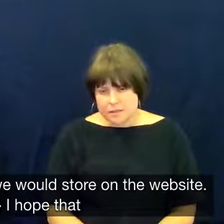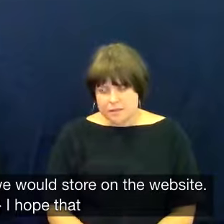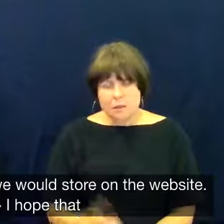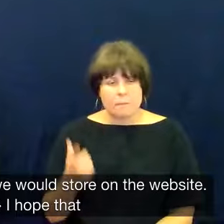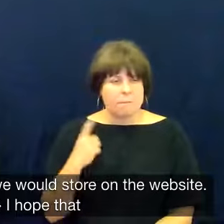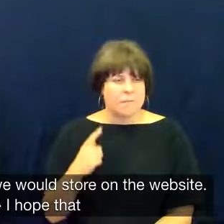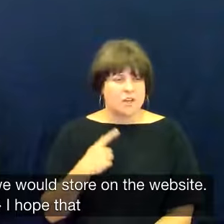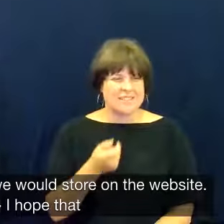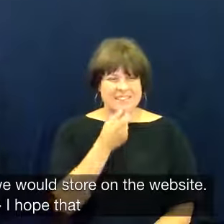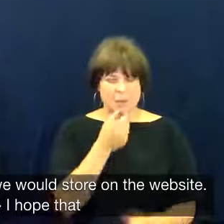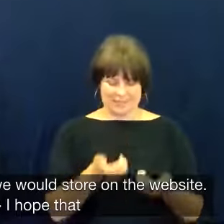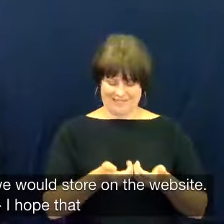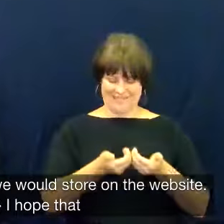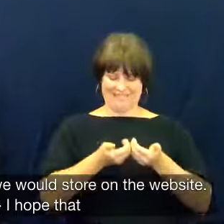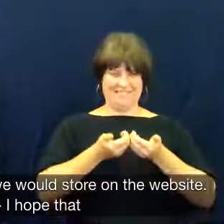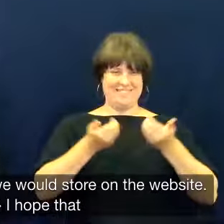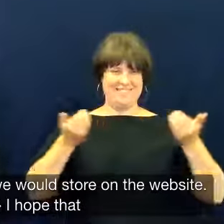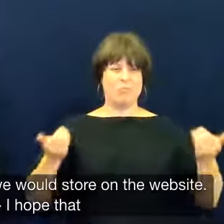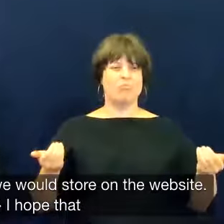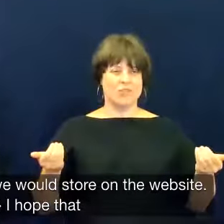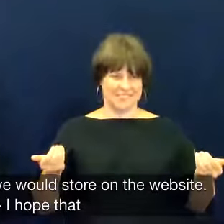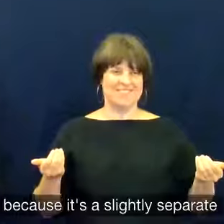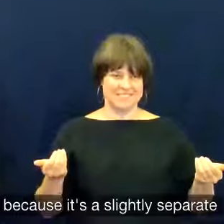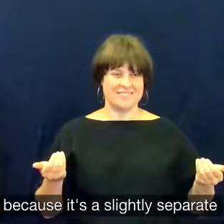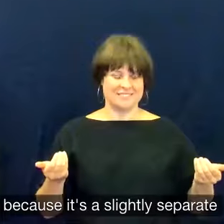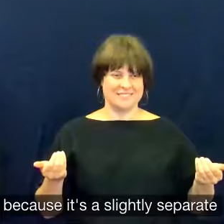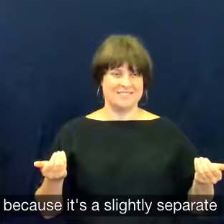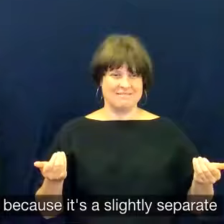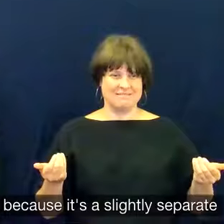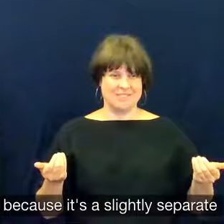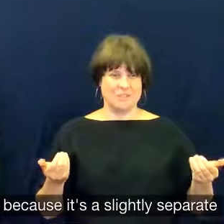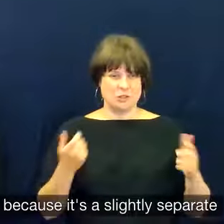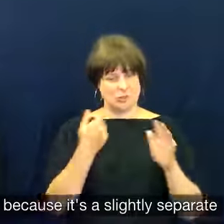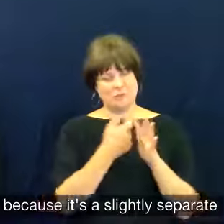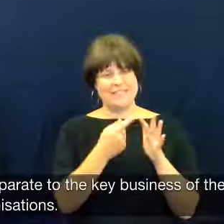a slightly separate to the key business of the organisations.